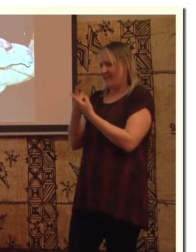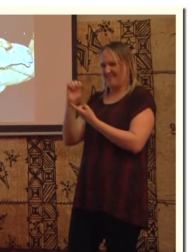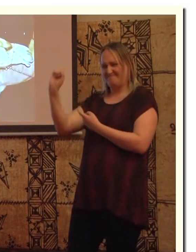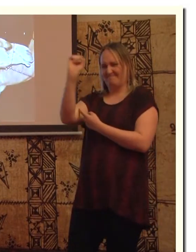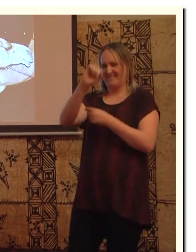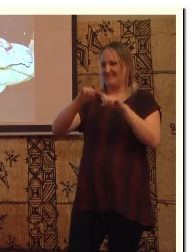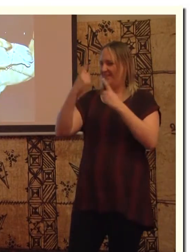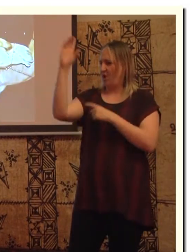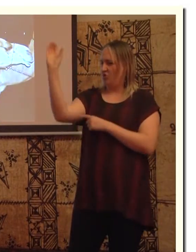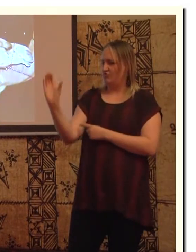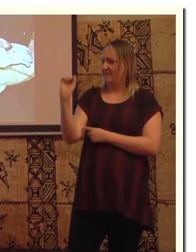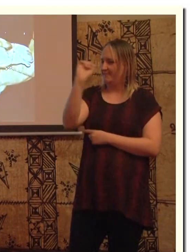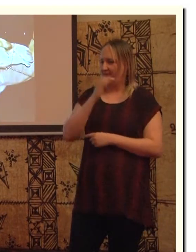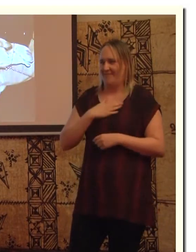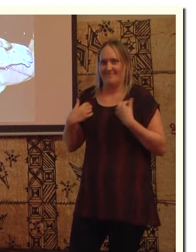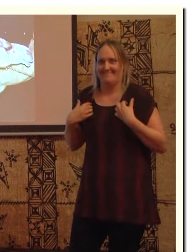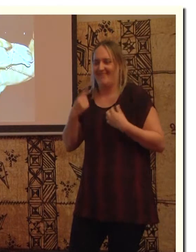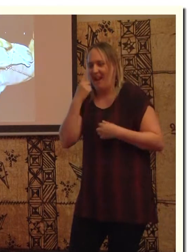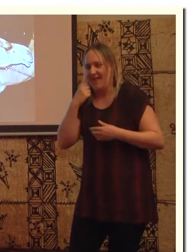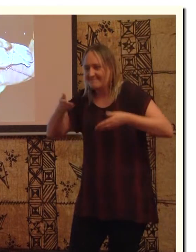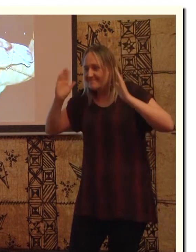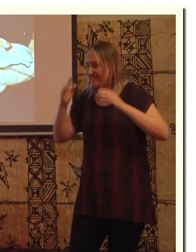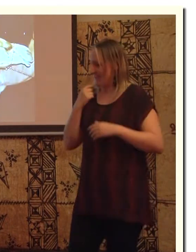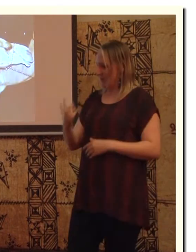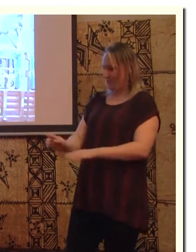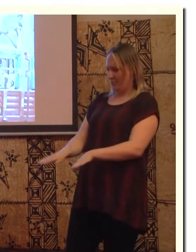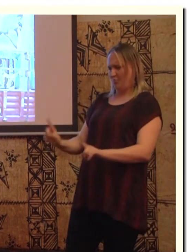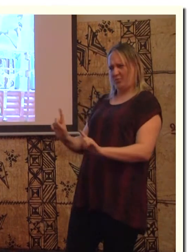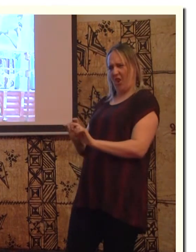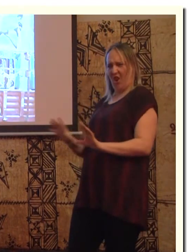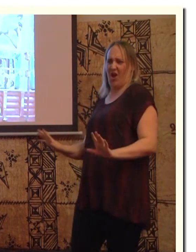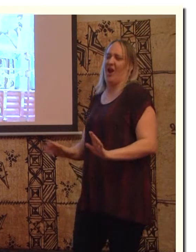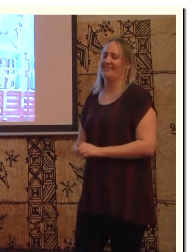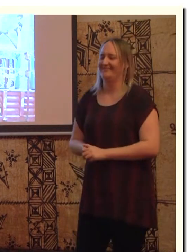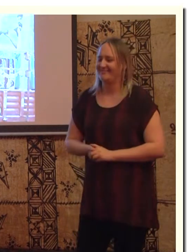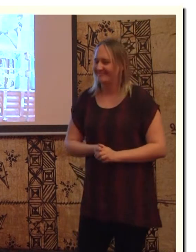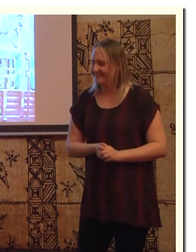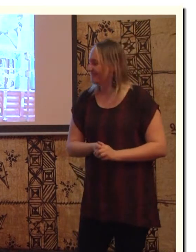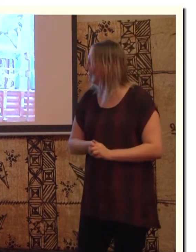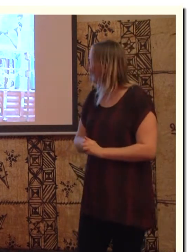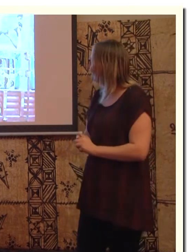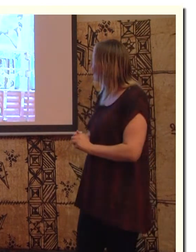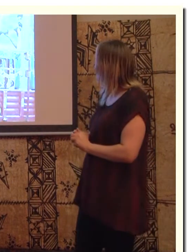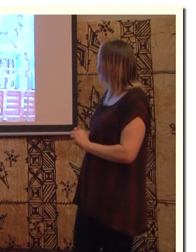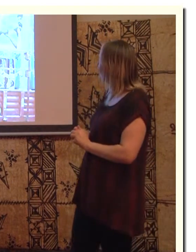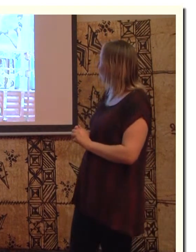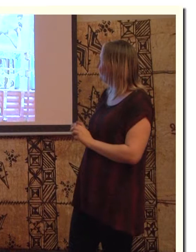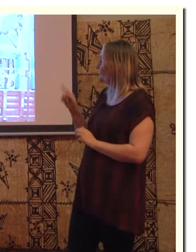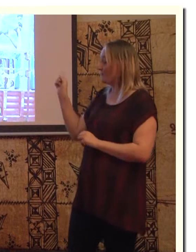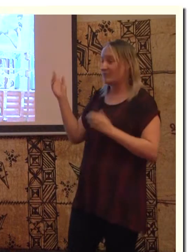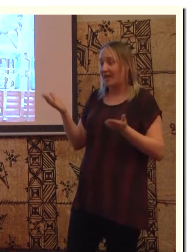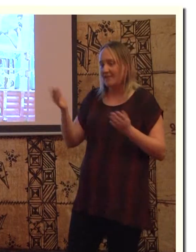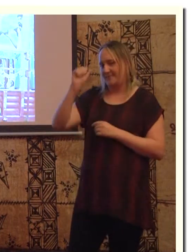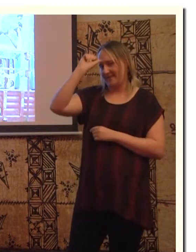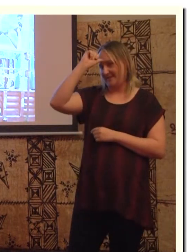riding the camels and just working out how to ride them with the humps. And so it's great to go and see different countries and to